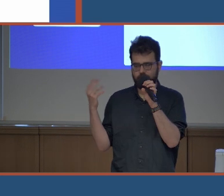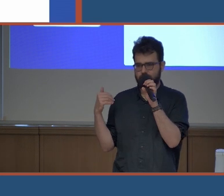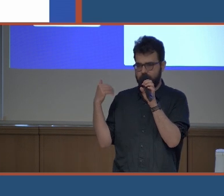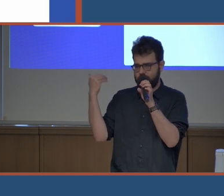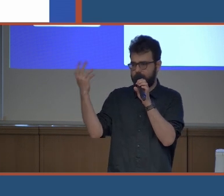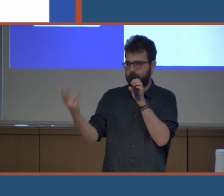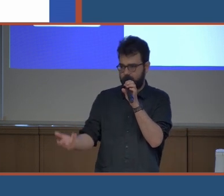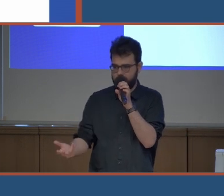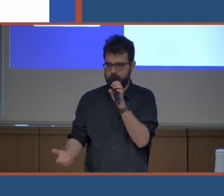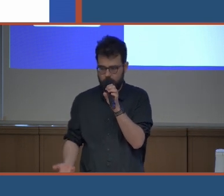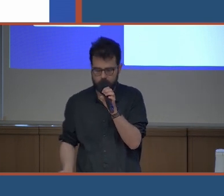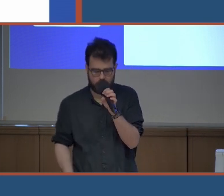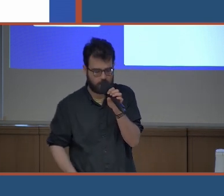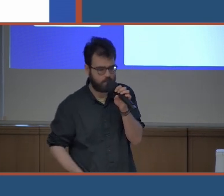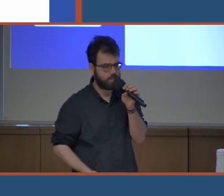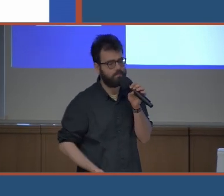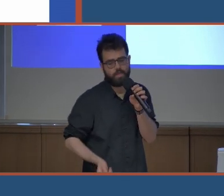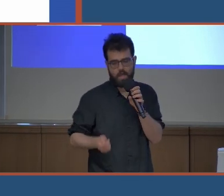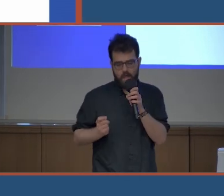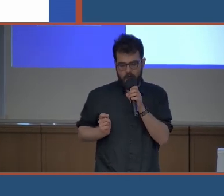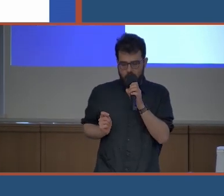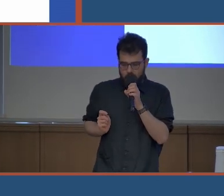signs to teach them French spoken language.